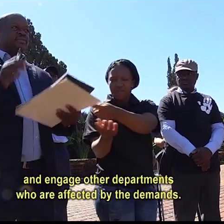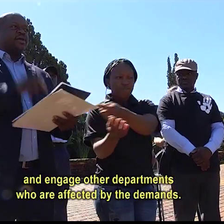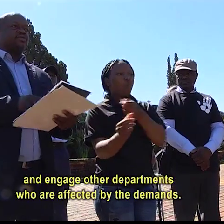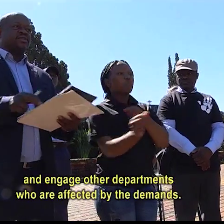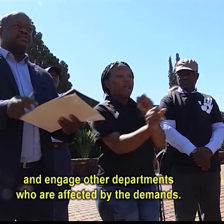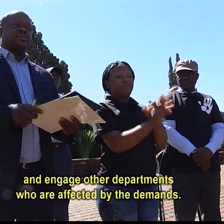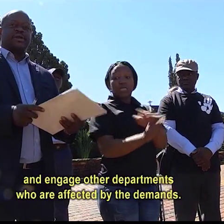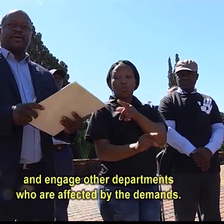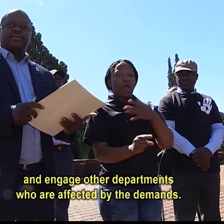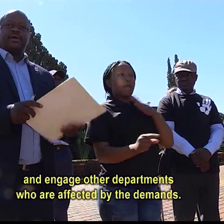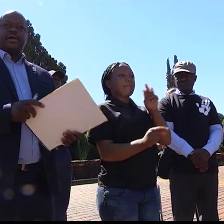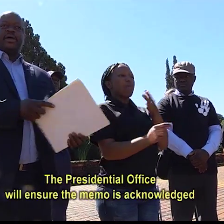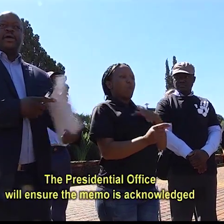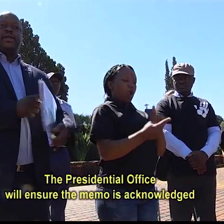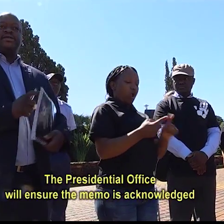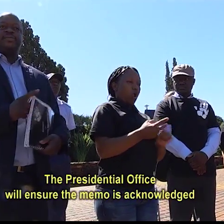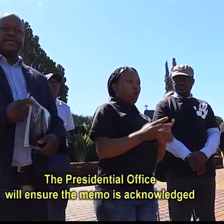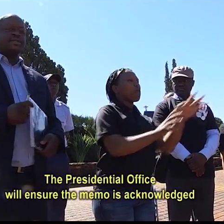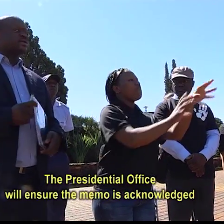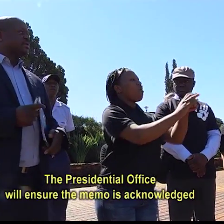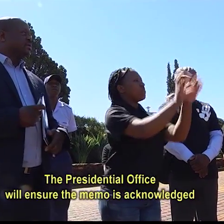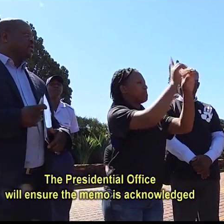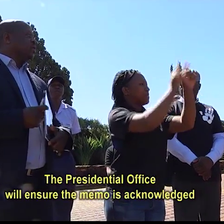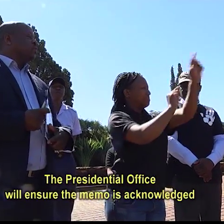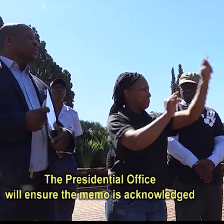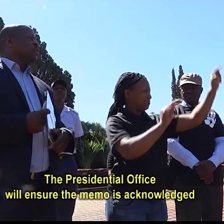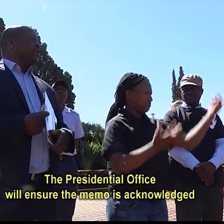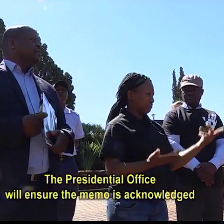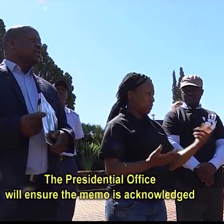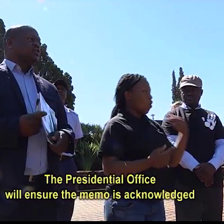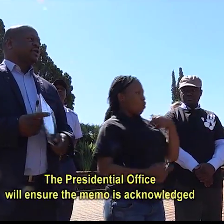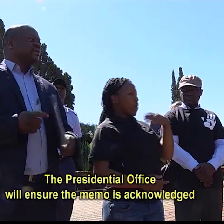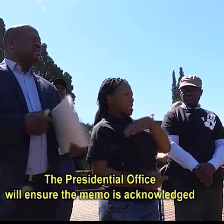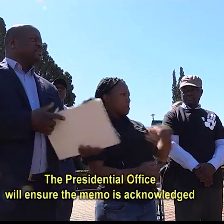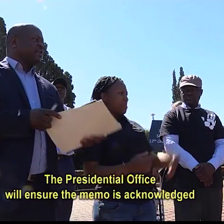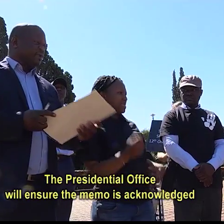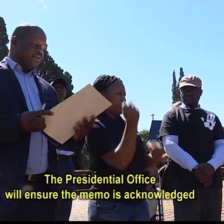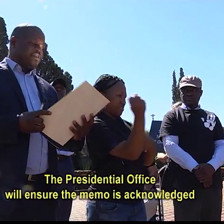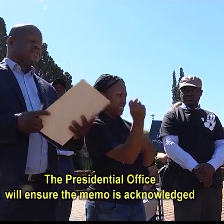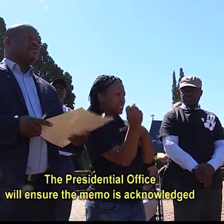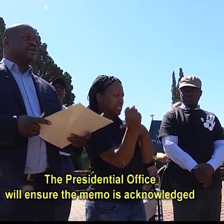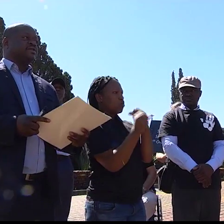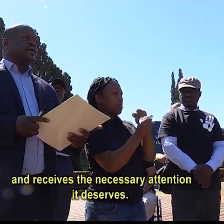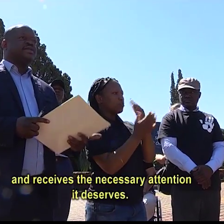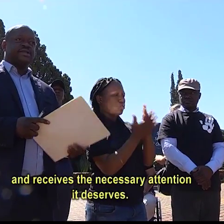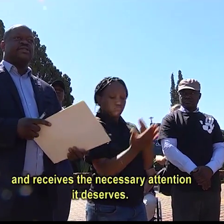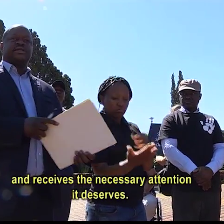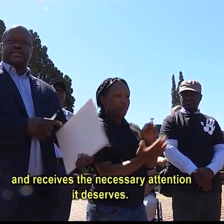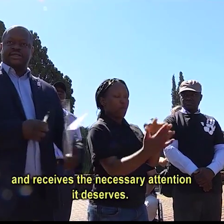demands of this memorandum. And as the presidency, we will make sure that this memorandum receives the necessary attention it